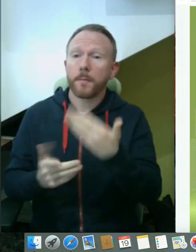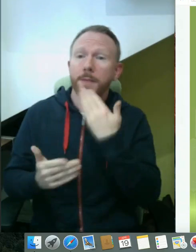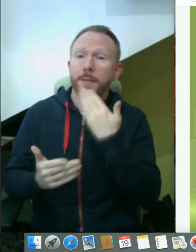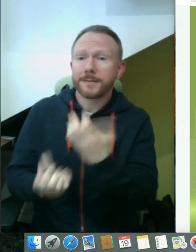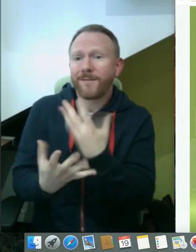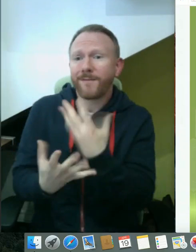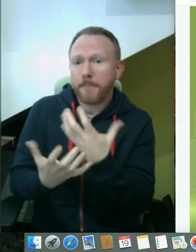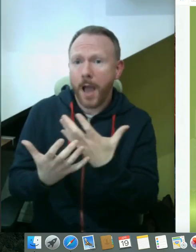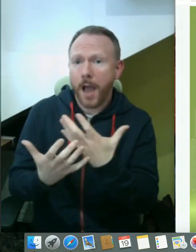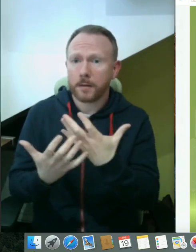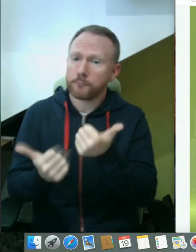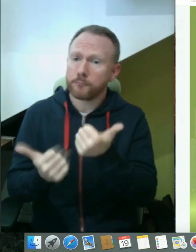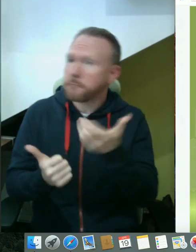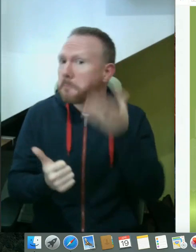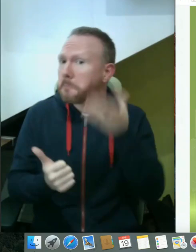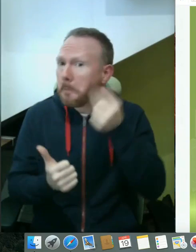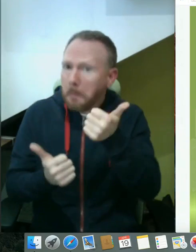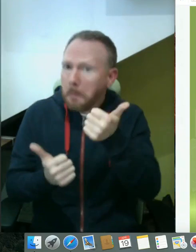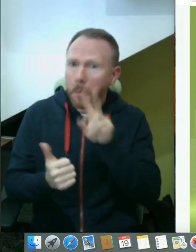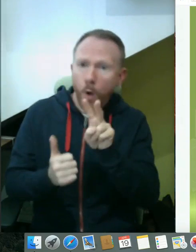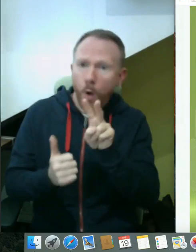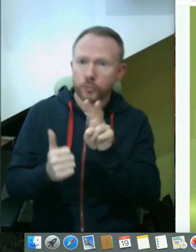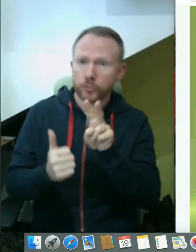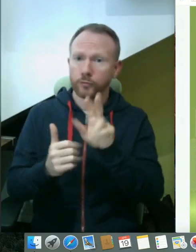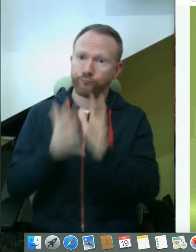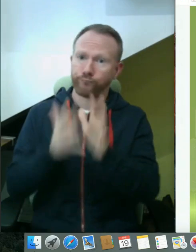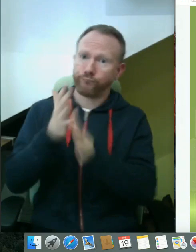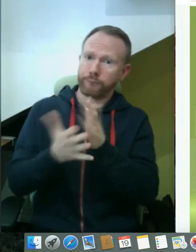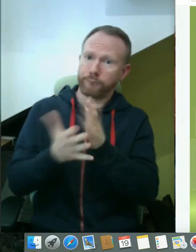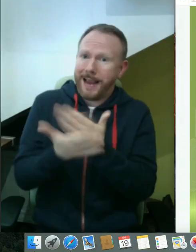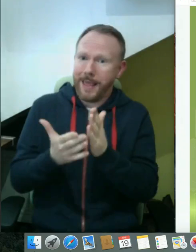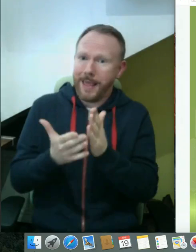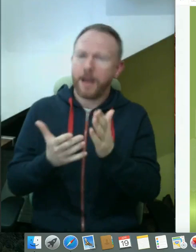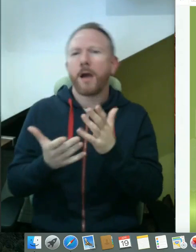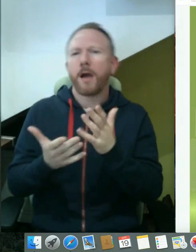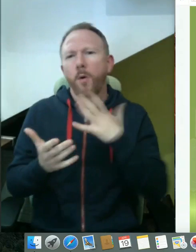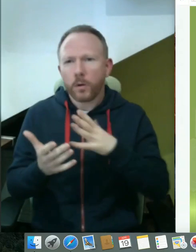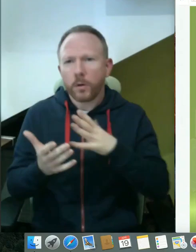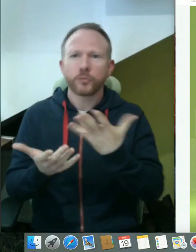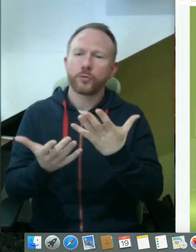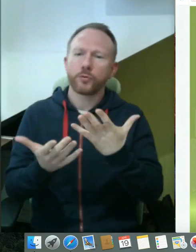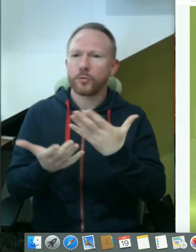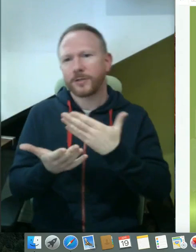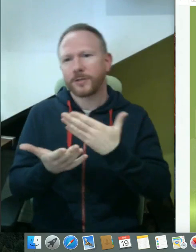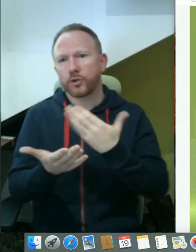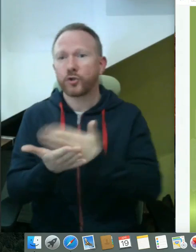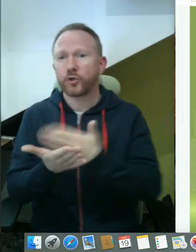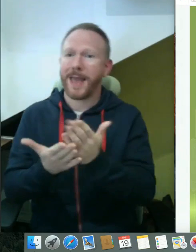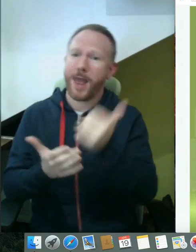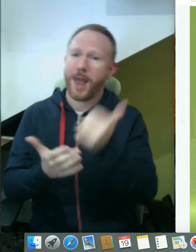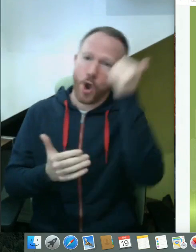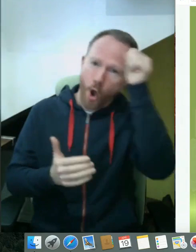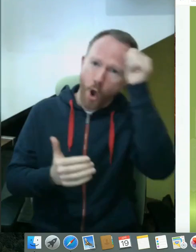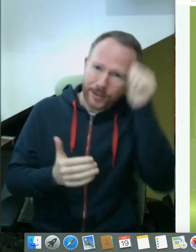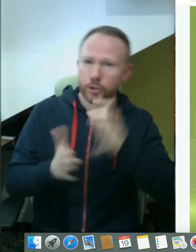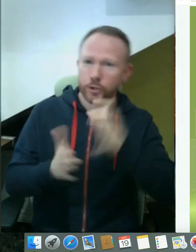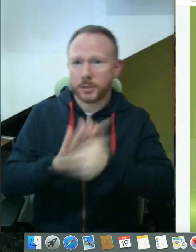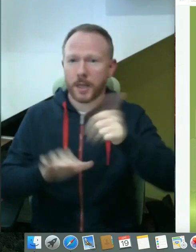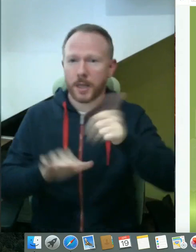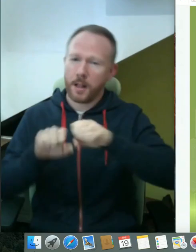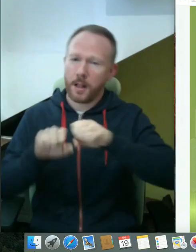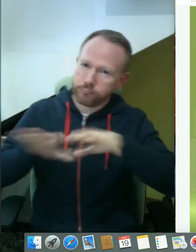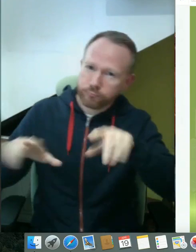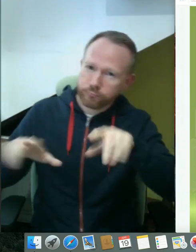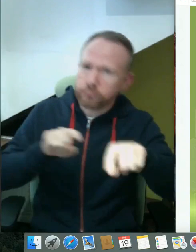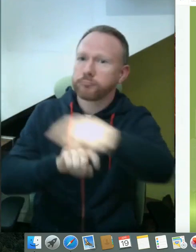ways of sharing knowledge, sharing skills to as many interpreters as possible, so that we can make the interpreter a better